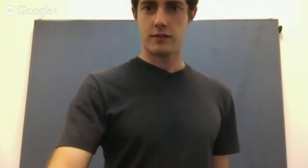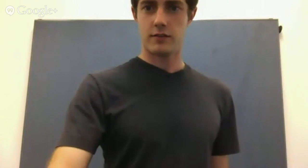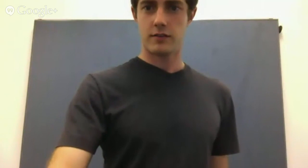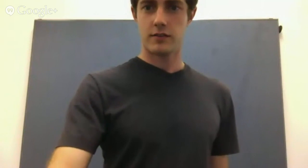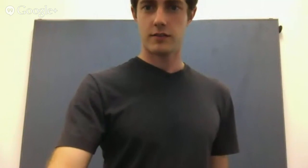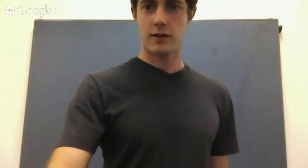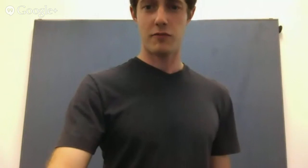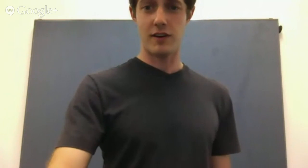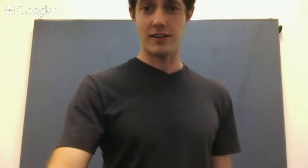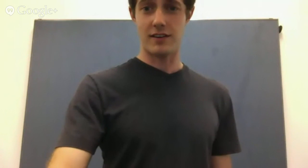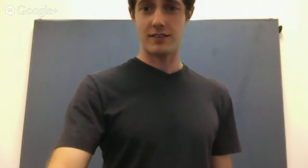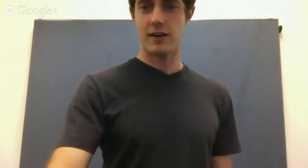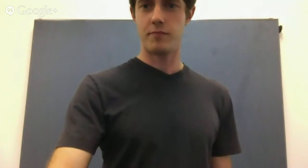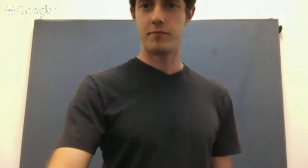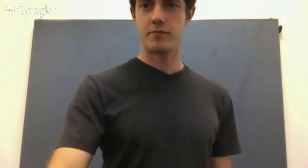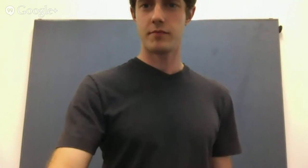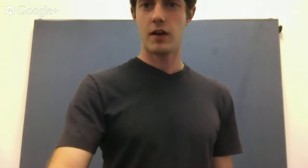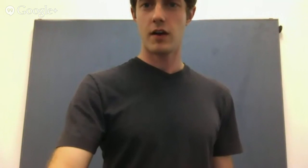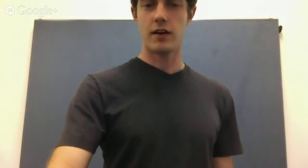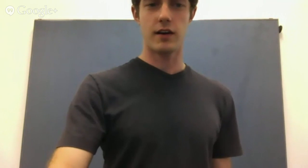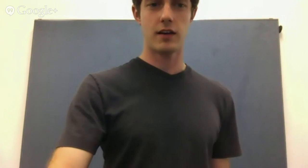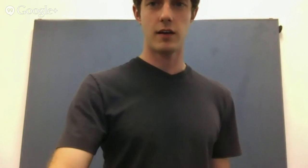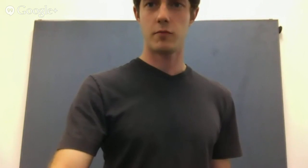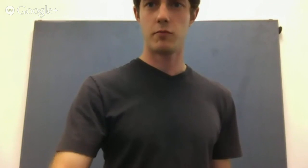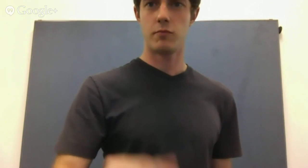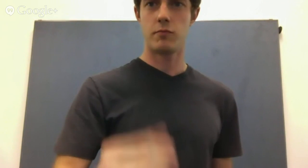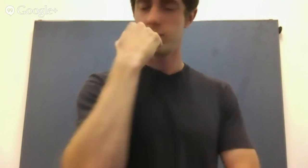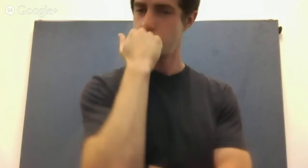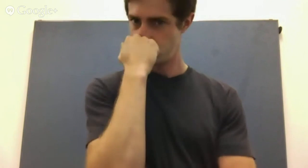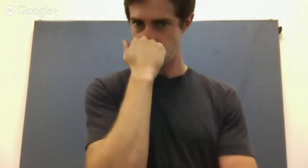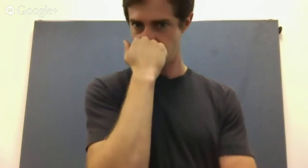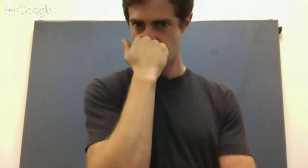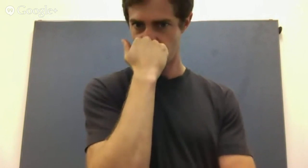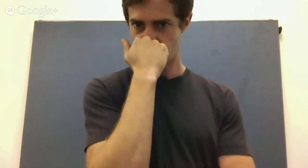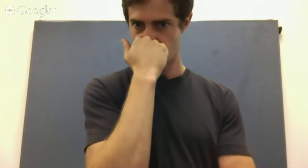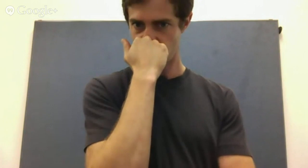It's gonna be fun. All right, I am